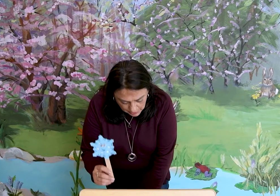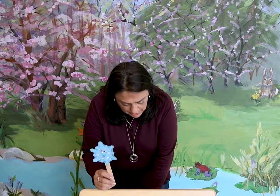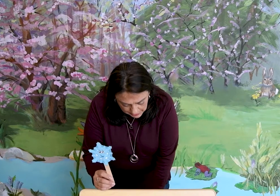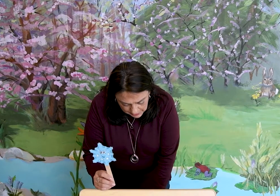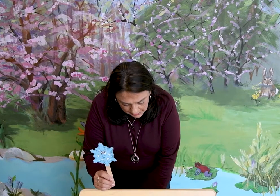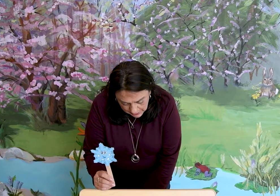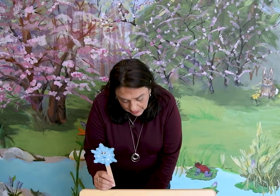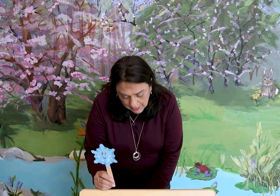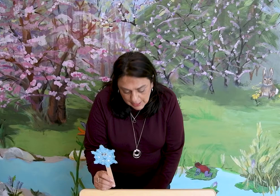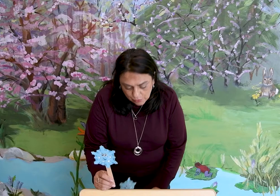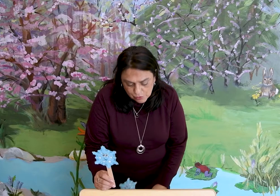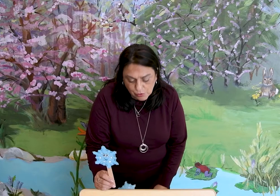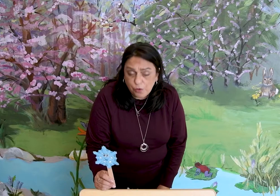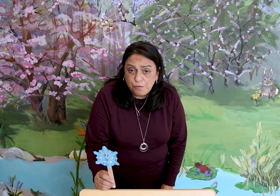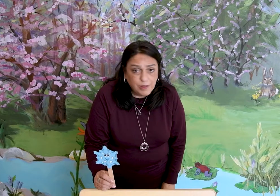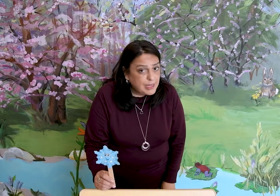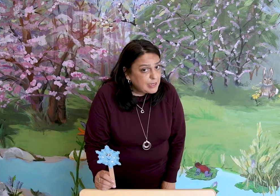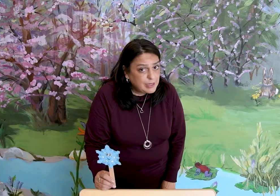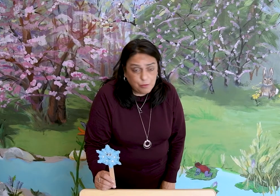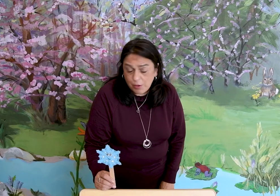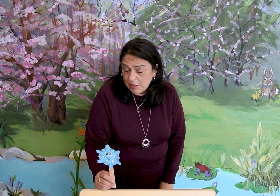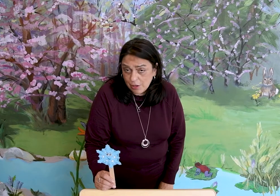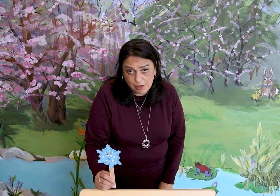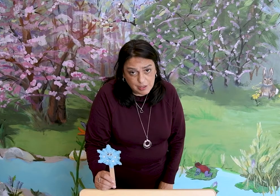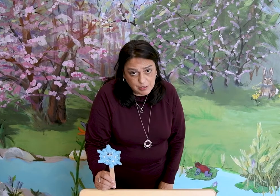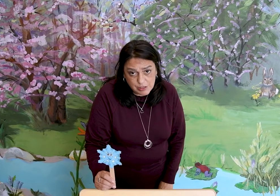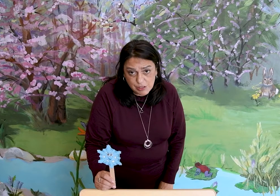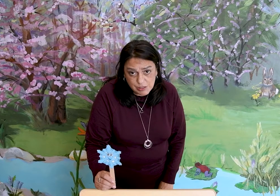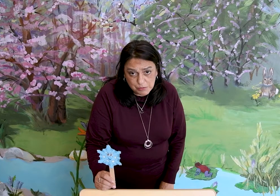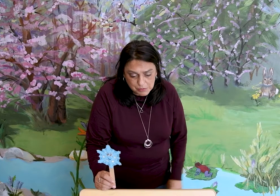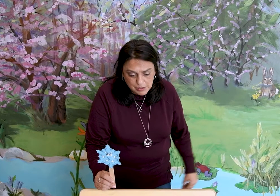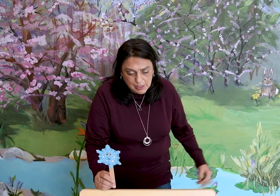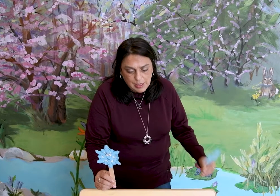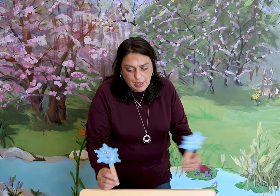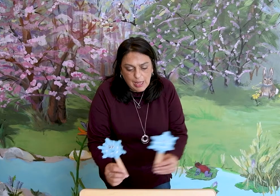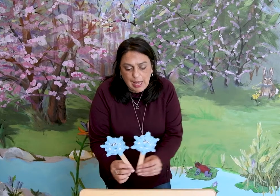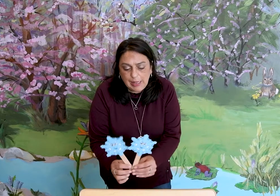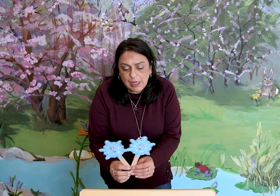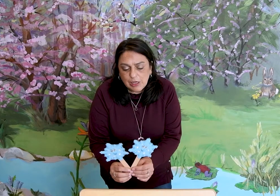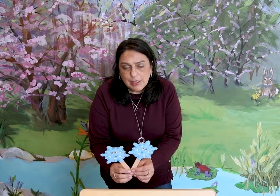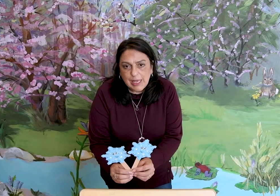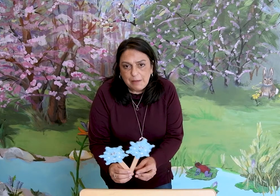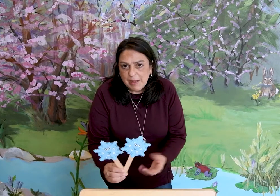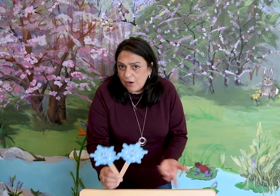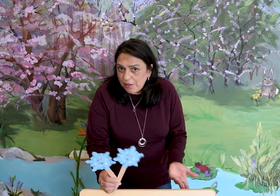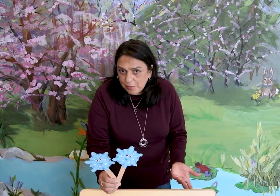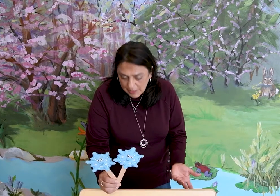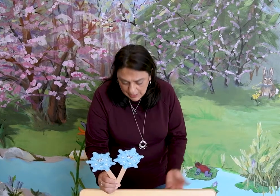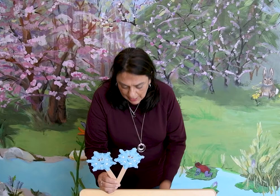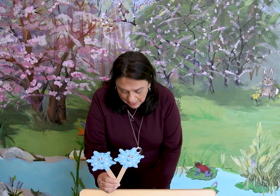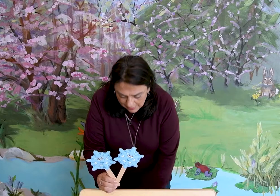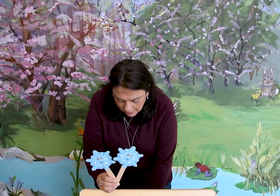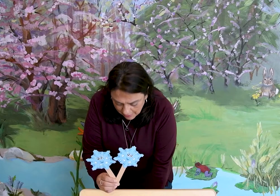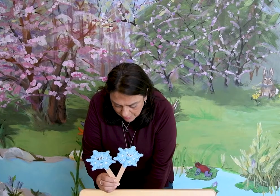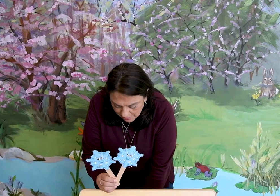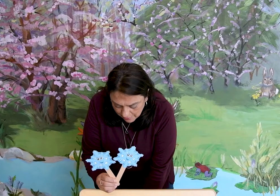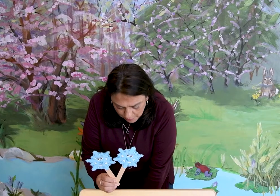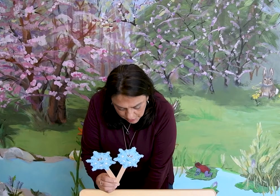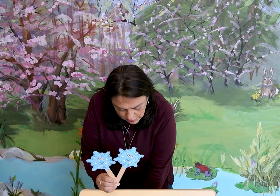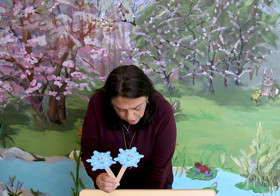one little snowflake with nothing to do. Along came another one, and then there were